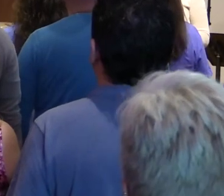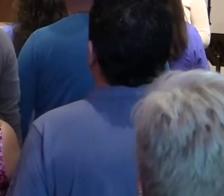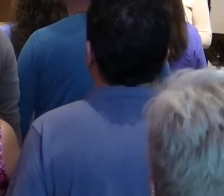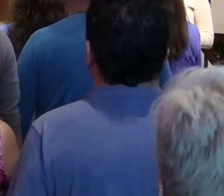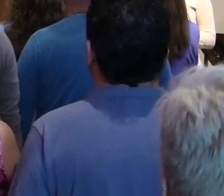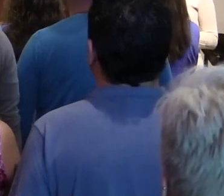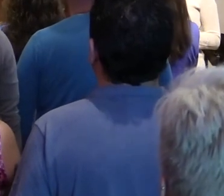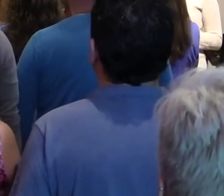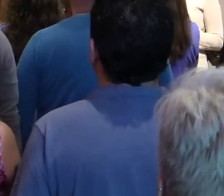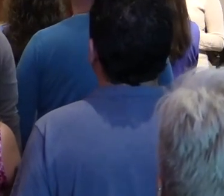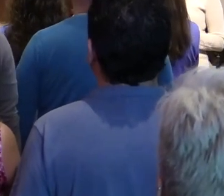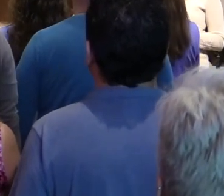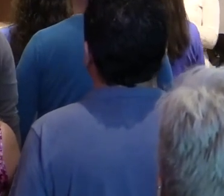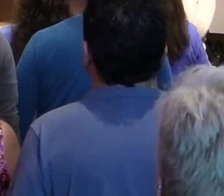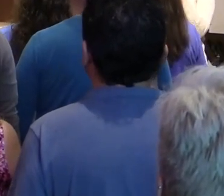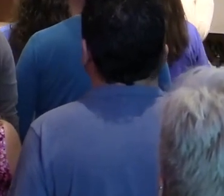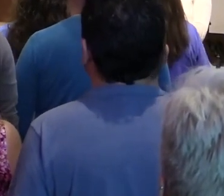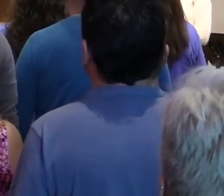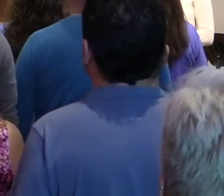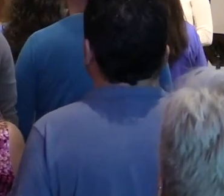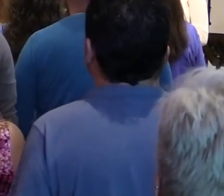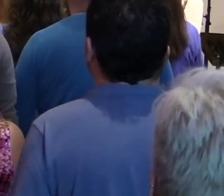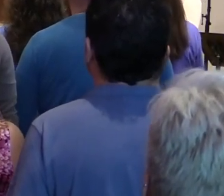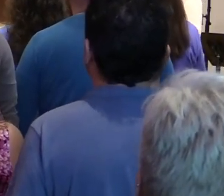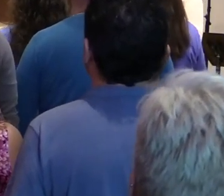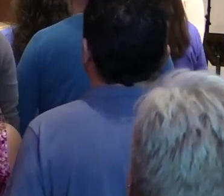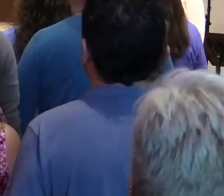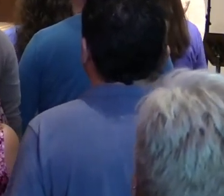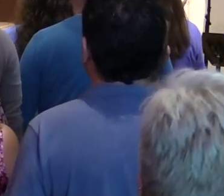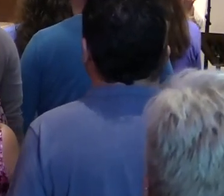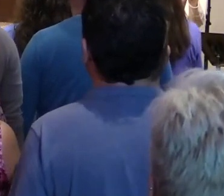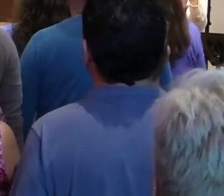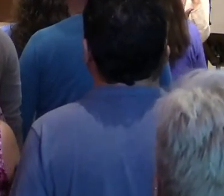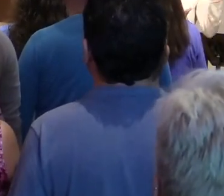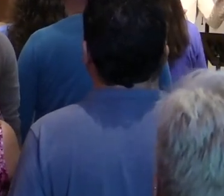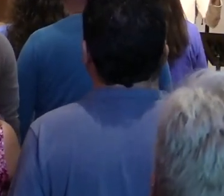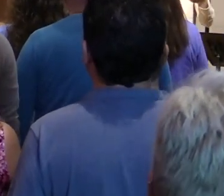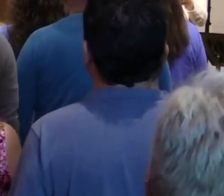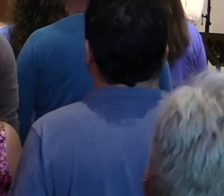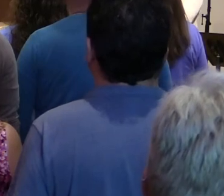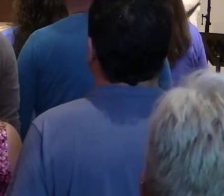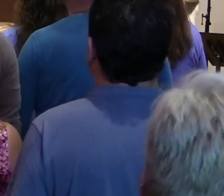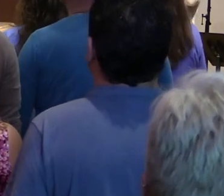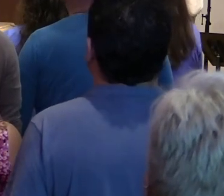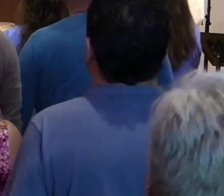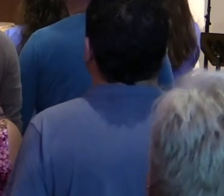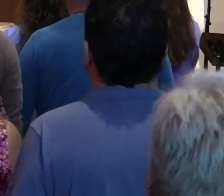Pour your spirit out.